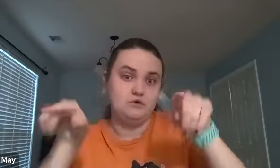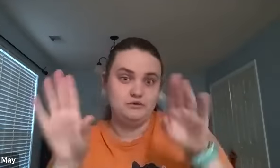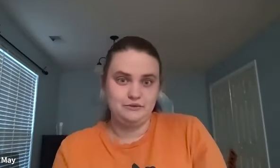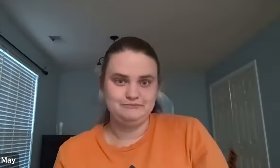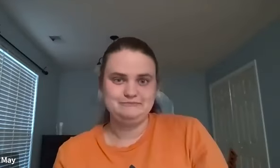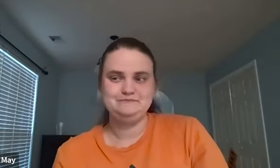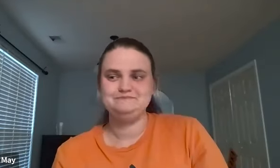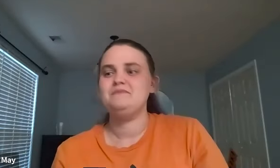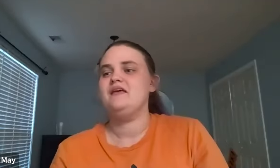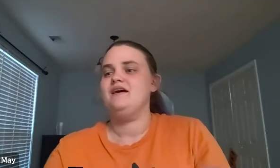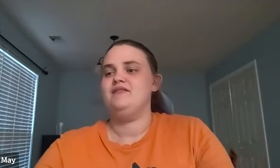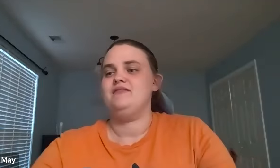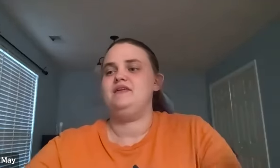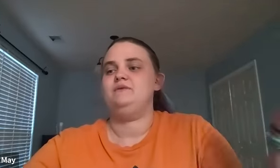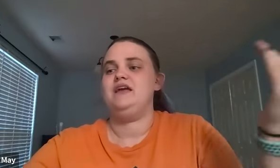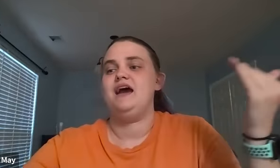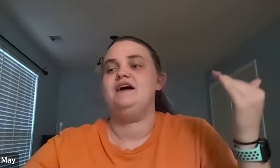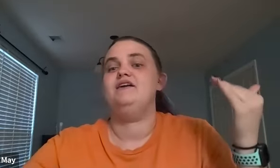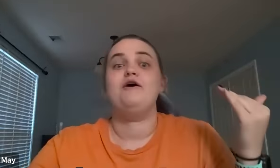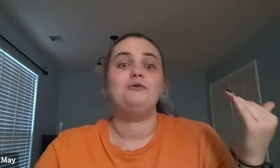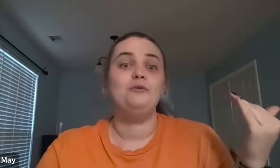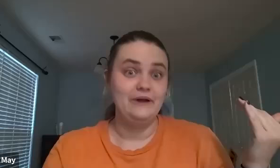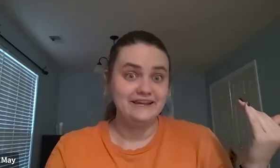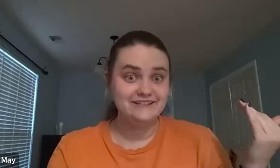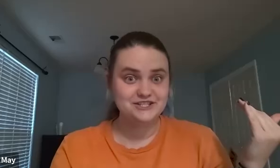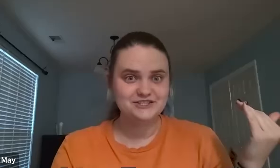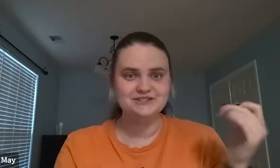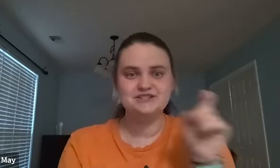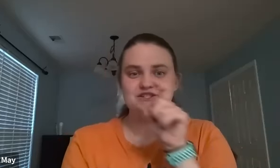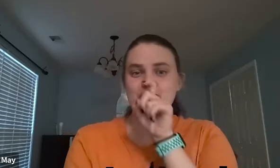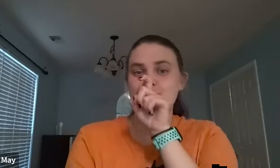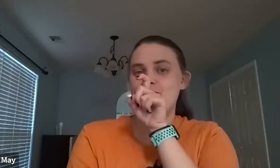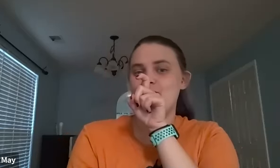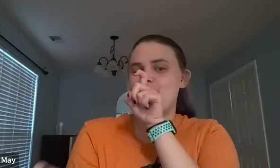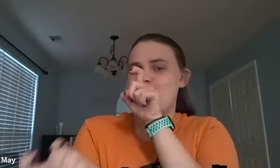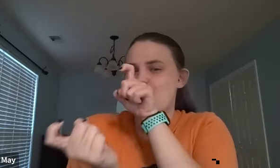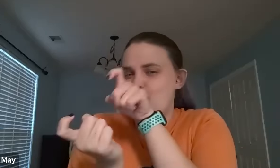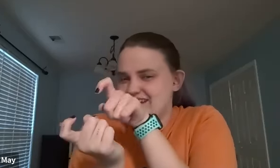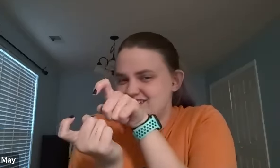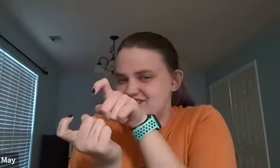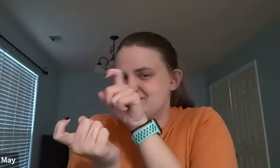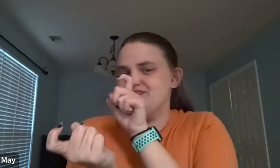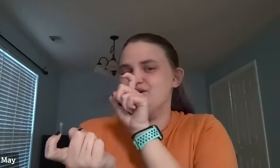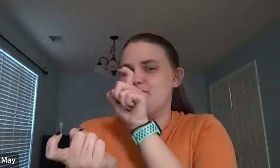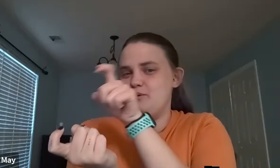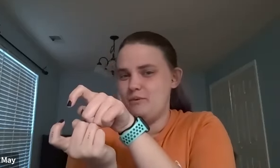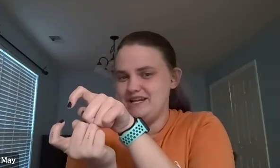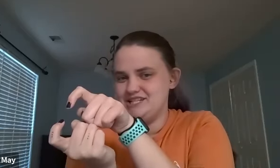with you. Then we had our witch. So witch,